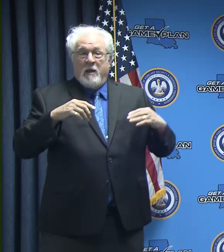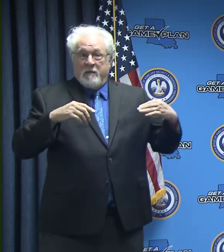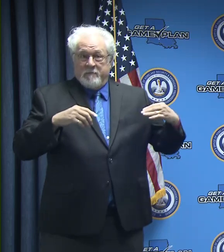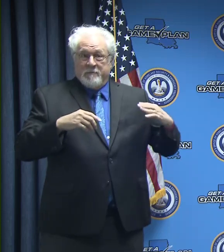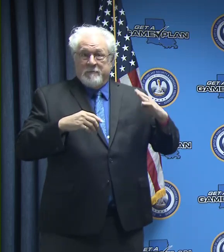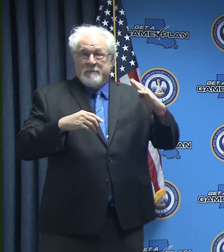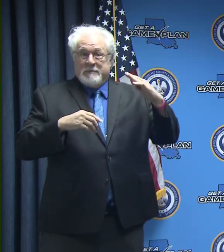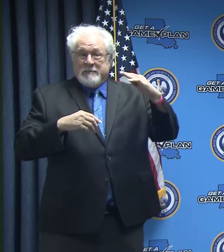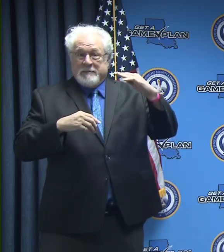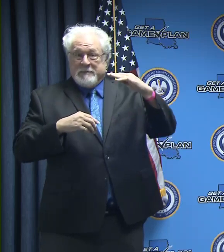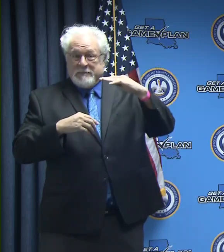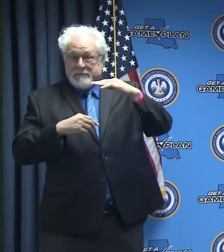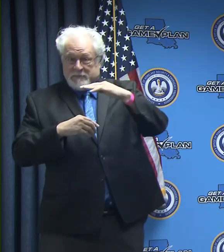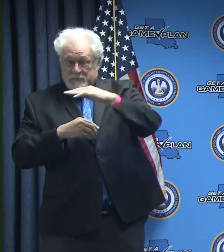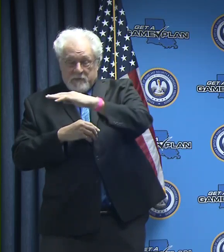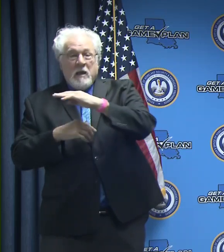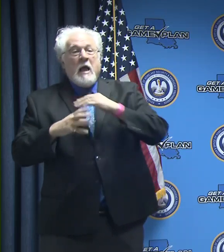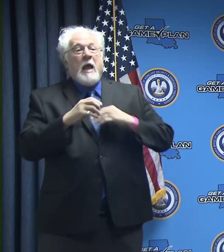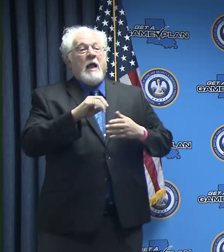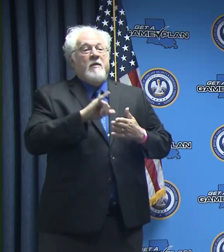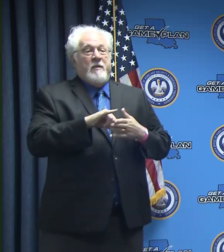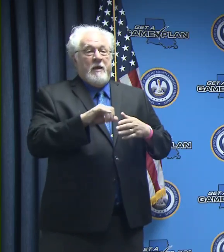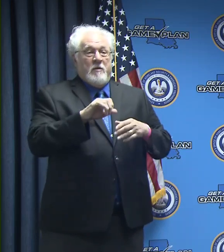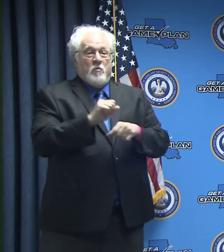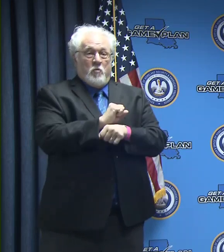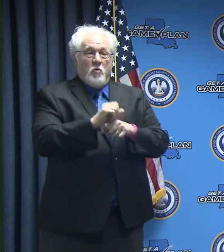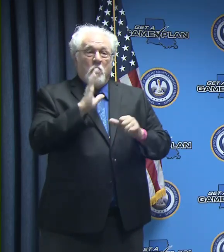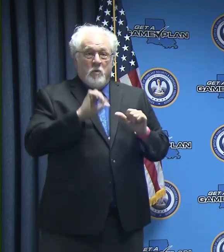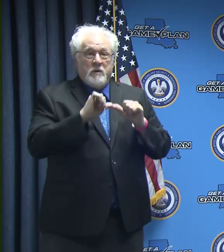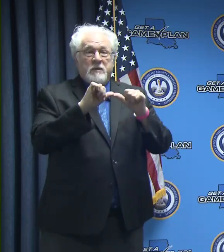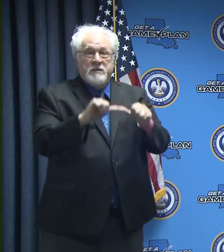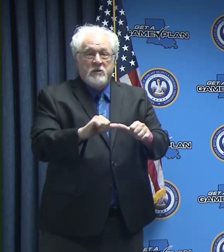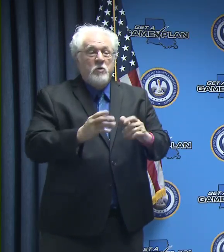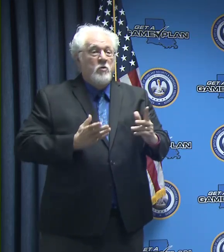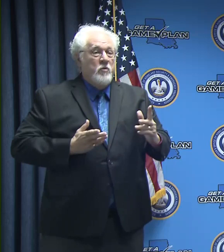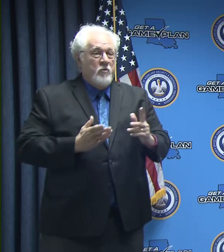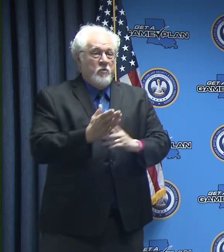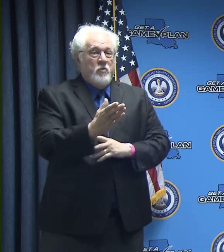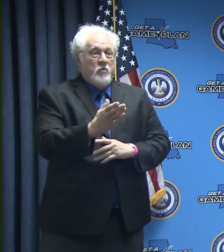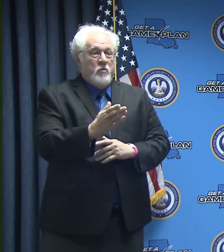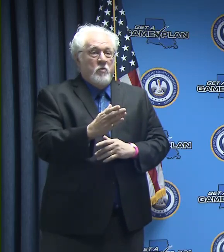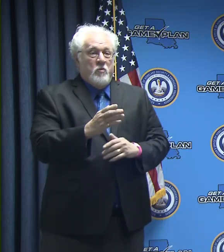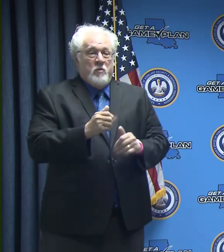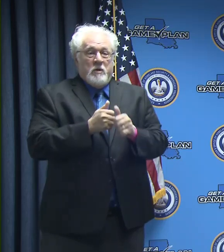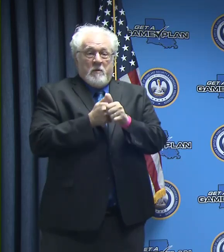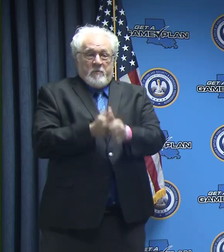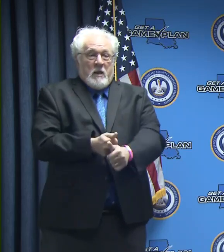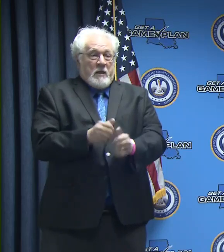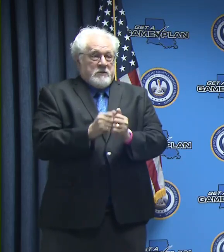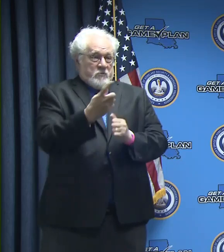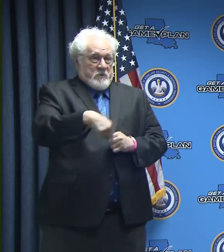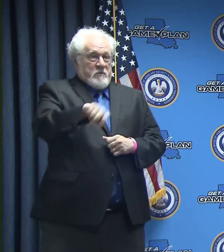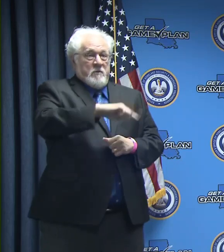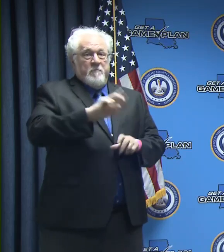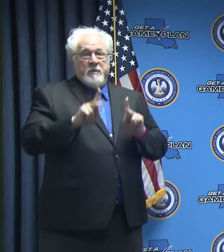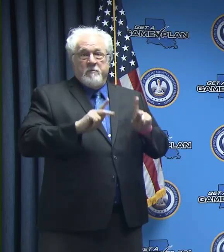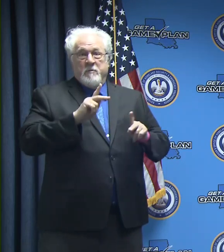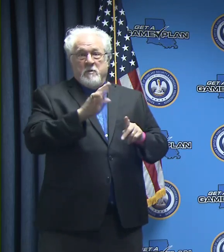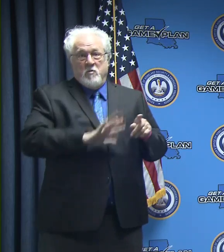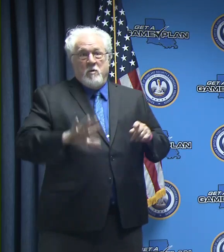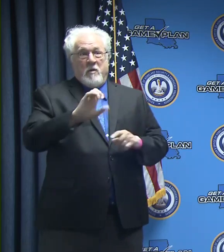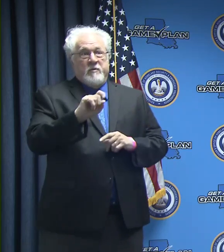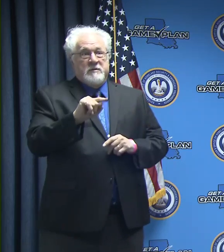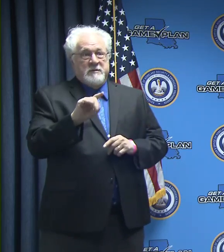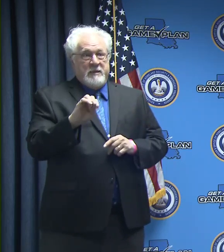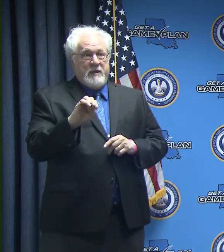curve, and that these efforts are going to continue through additional compliance from people across the state.